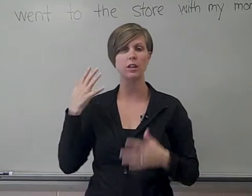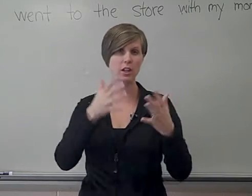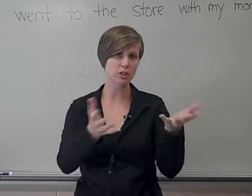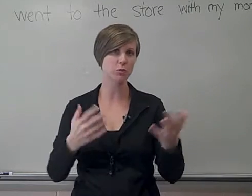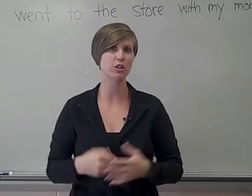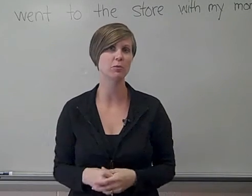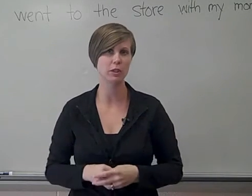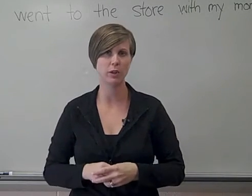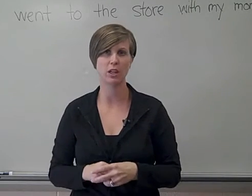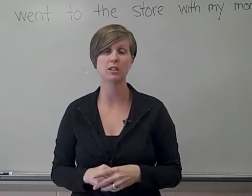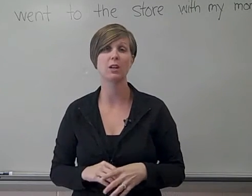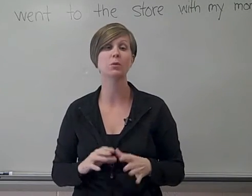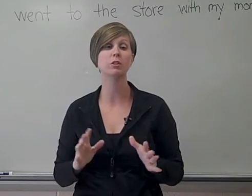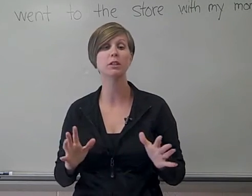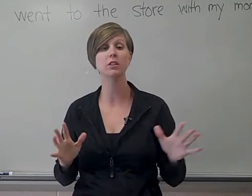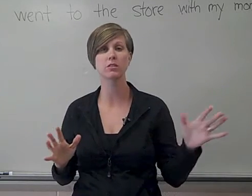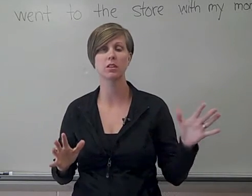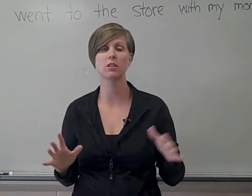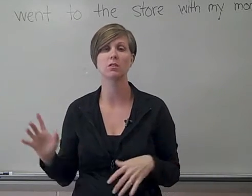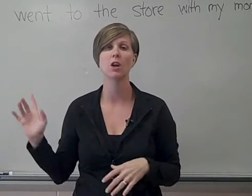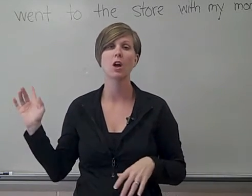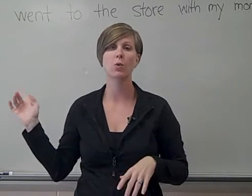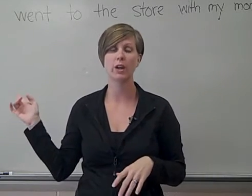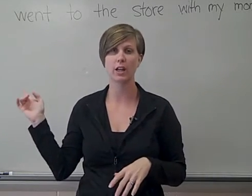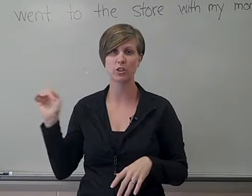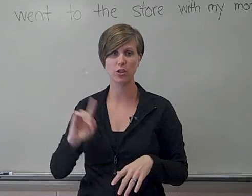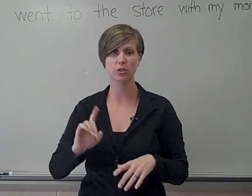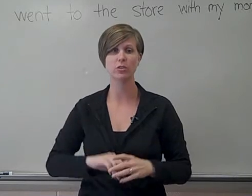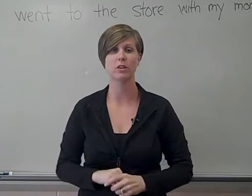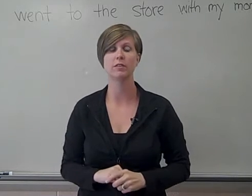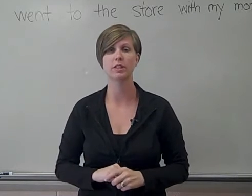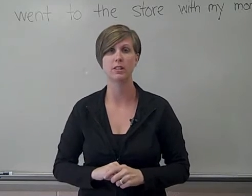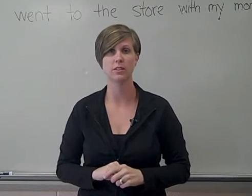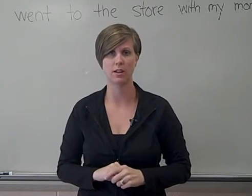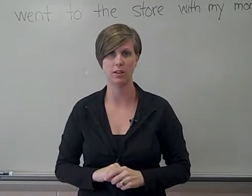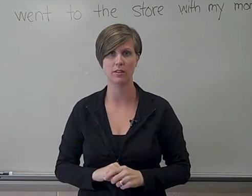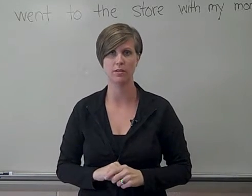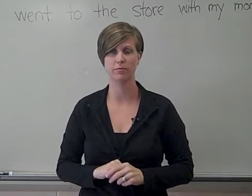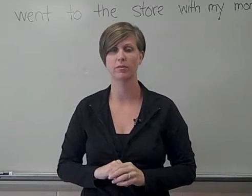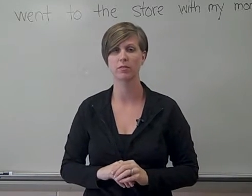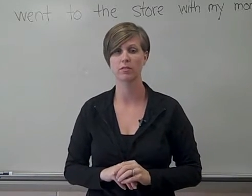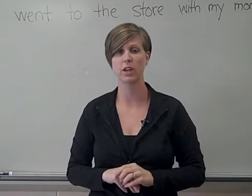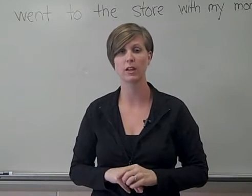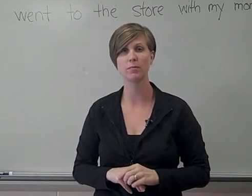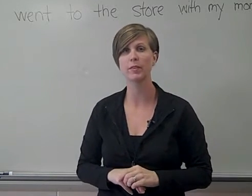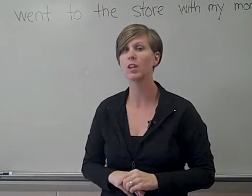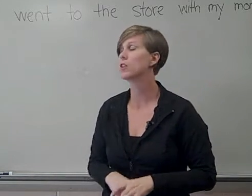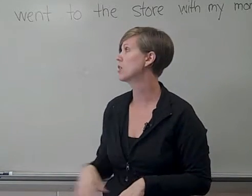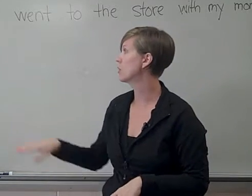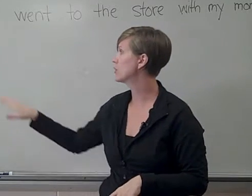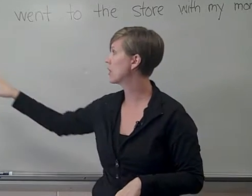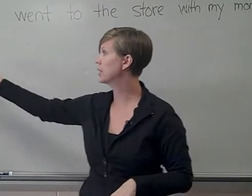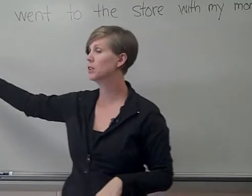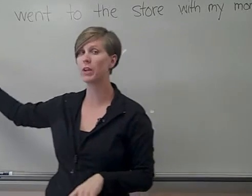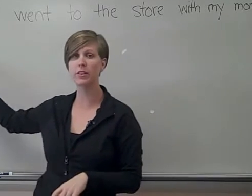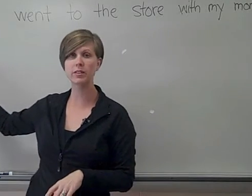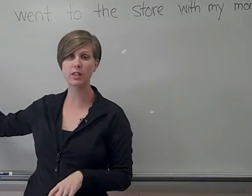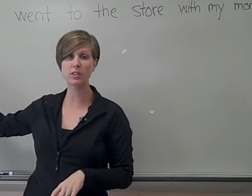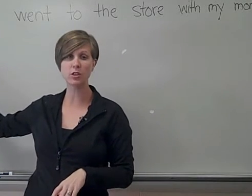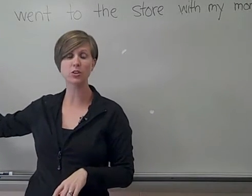I just want you to be aware, because I will be using those when I show you some of these signs. Okay? So, starting with C2,